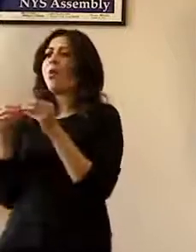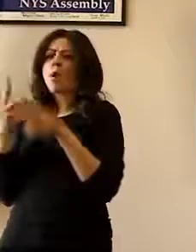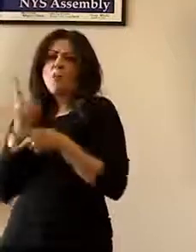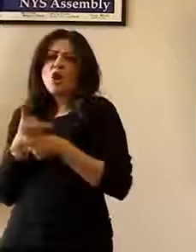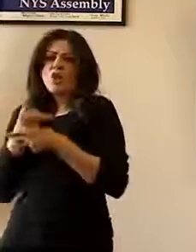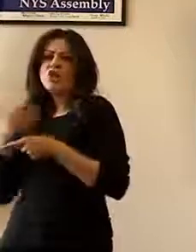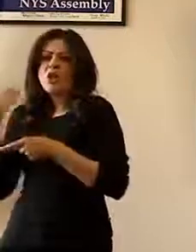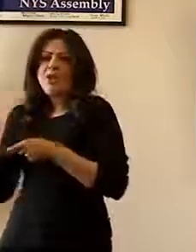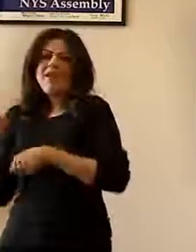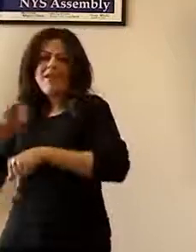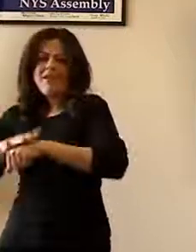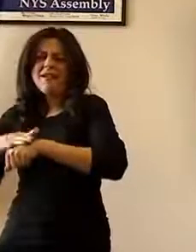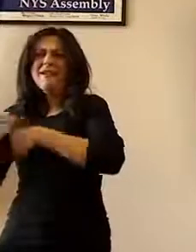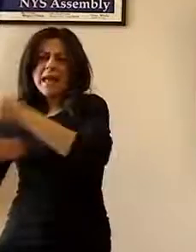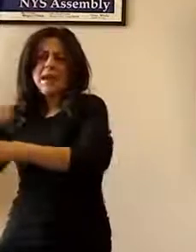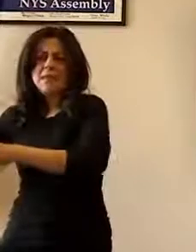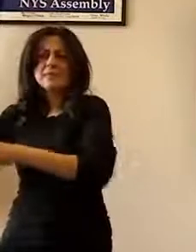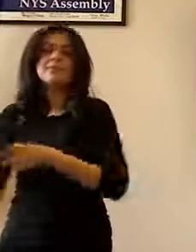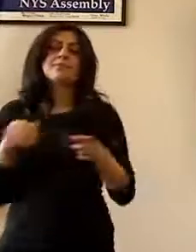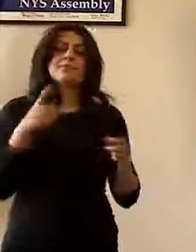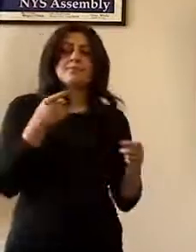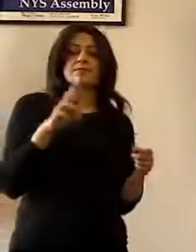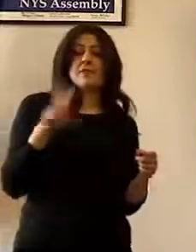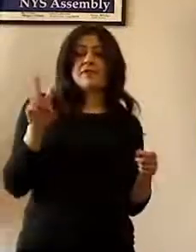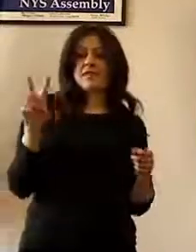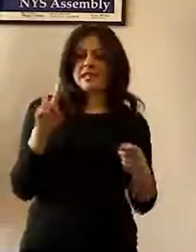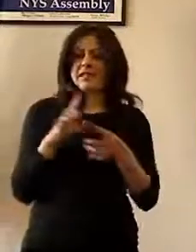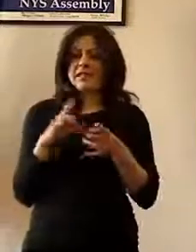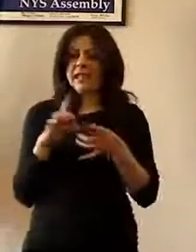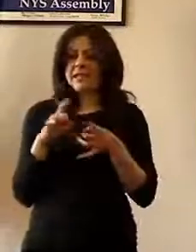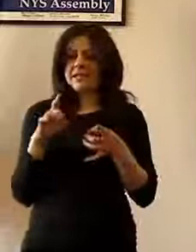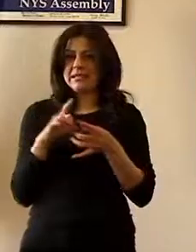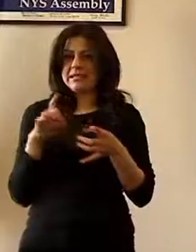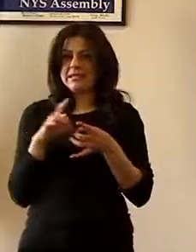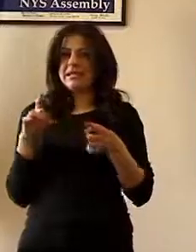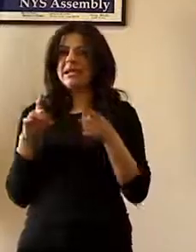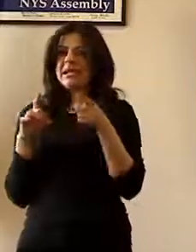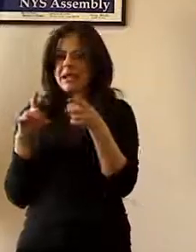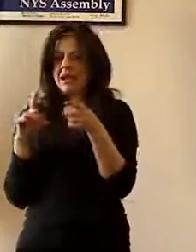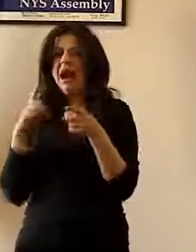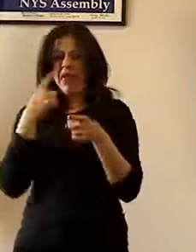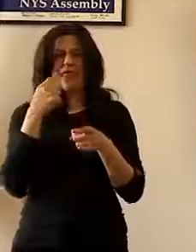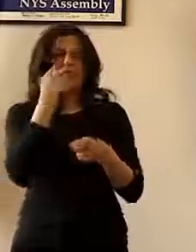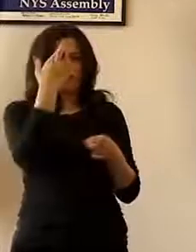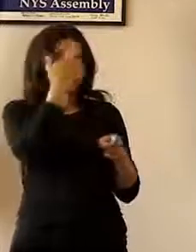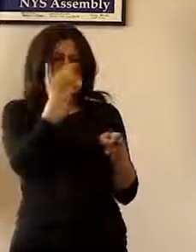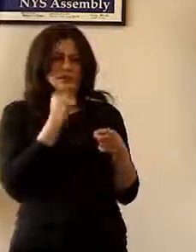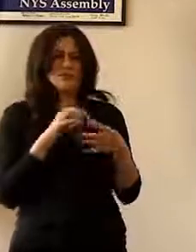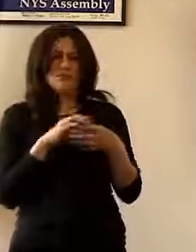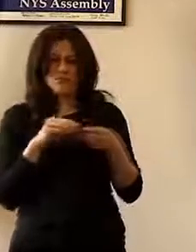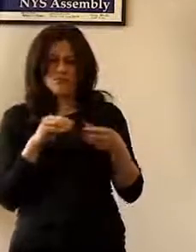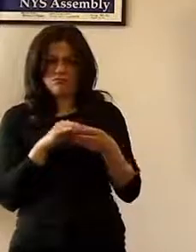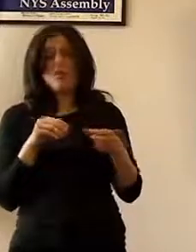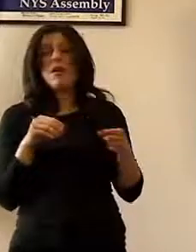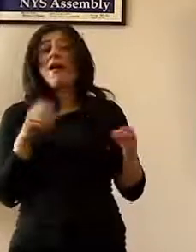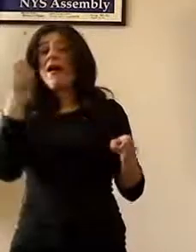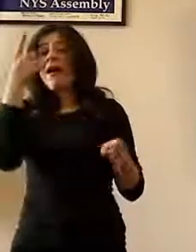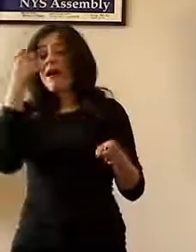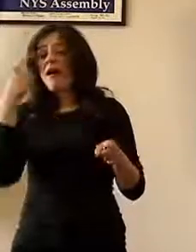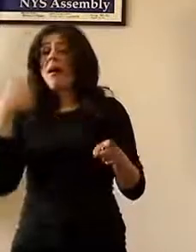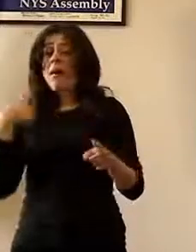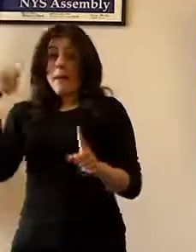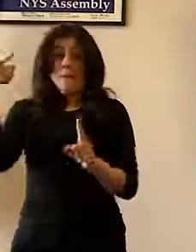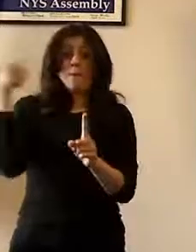you? Agreed. I think that's a reasonable statement. What I will tell you, what the takeaway